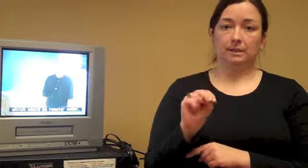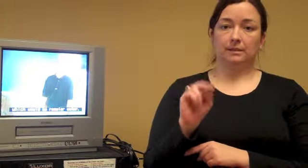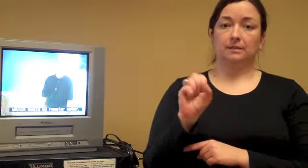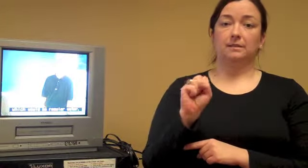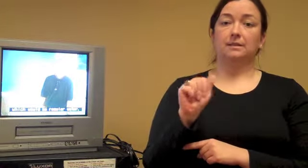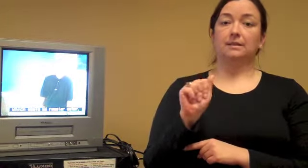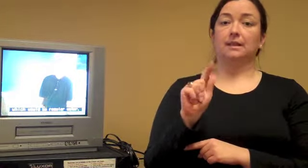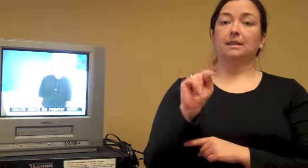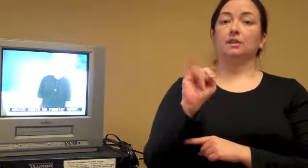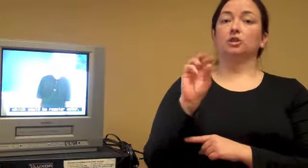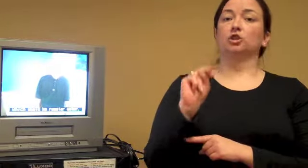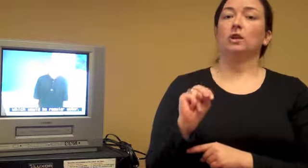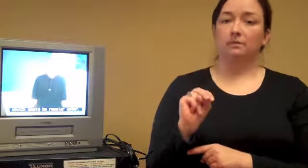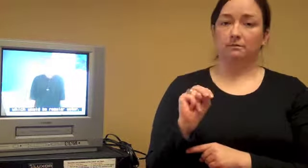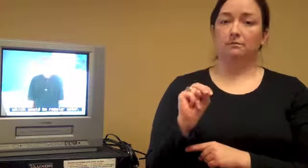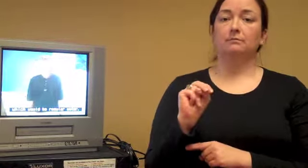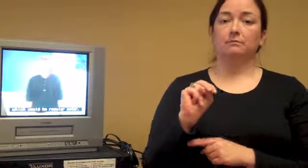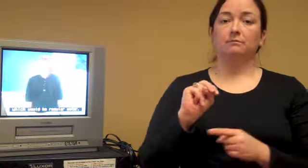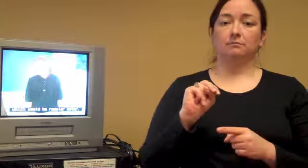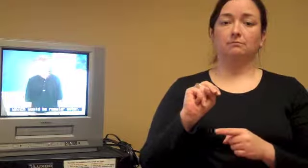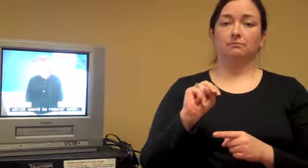water.